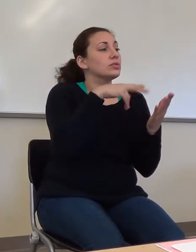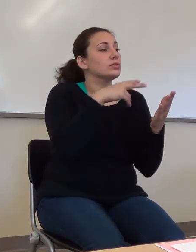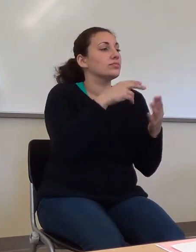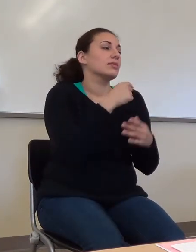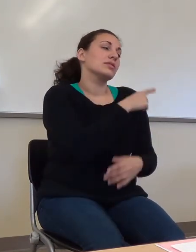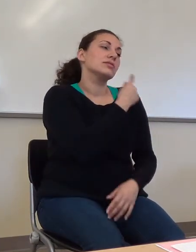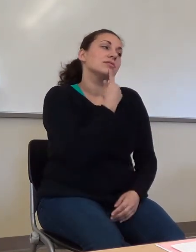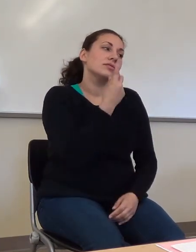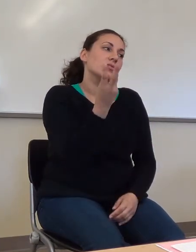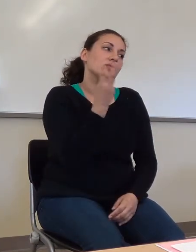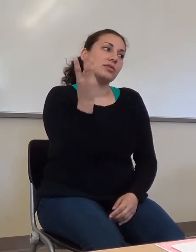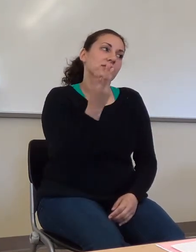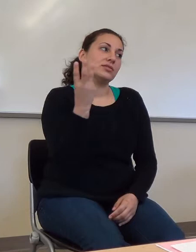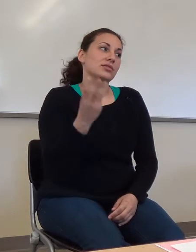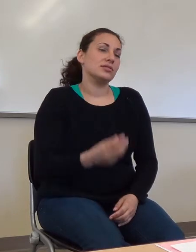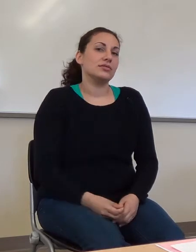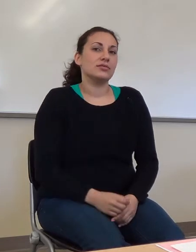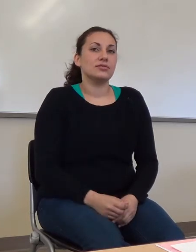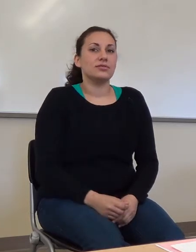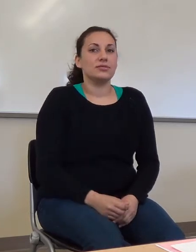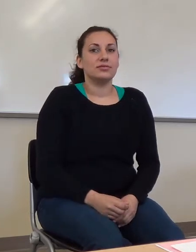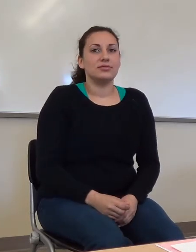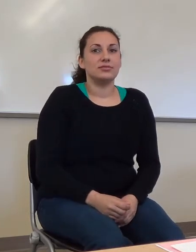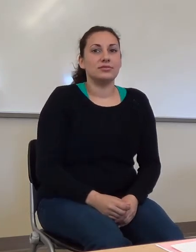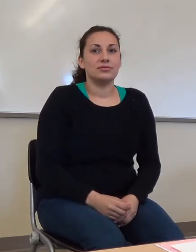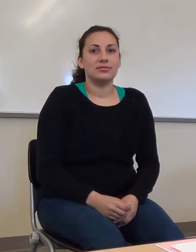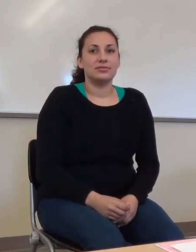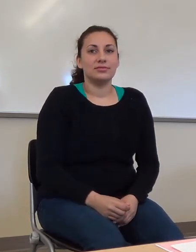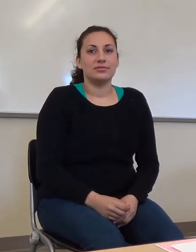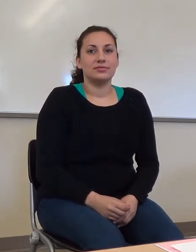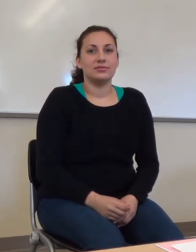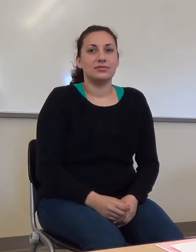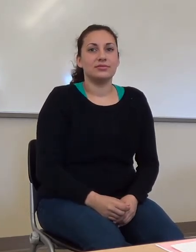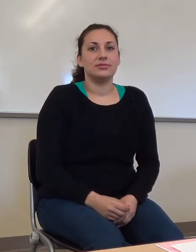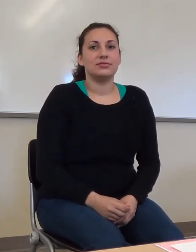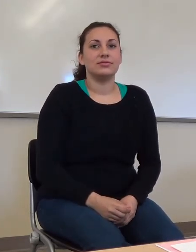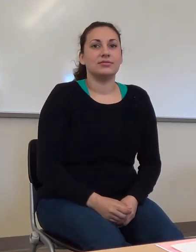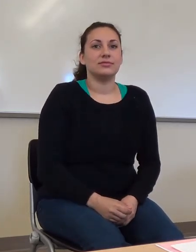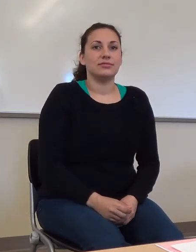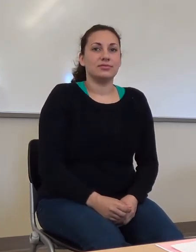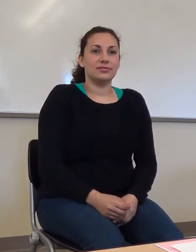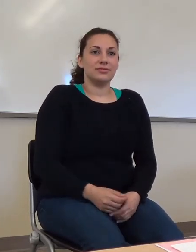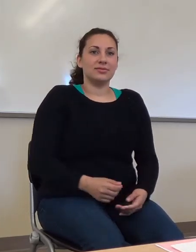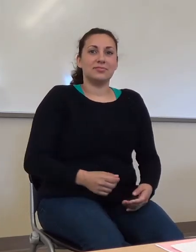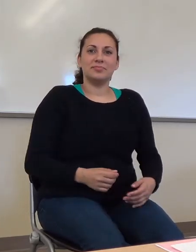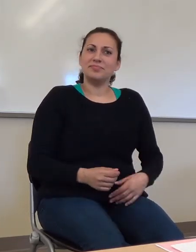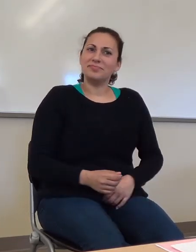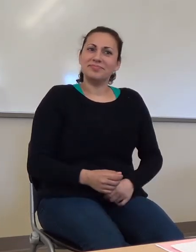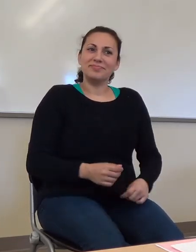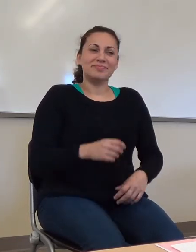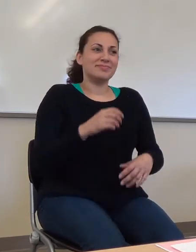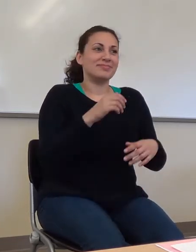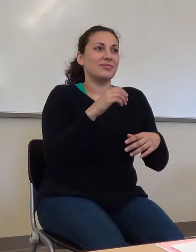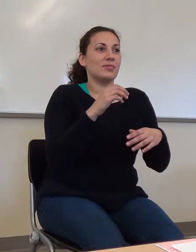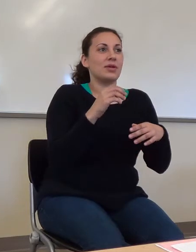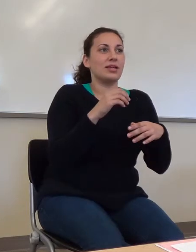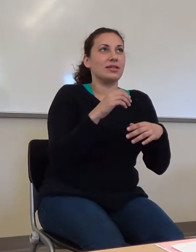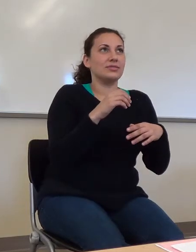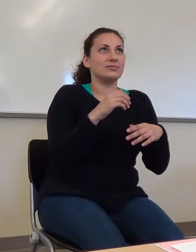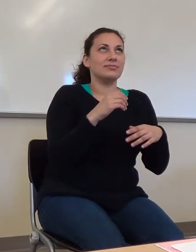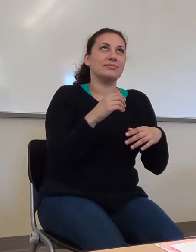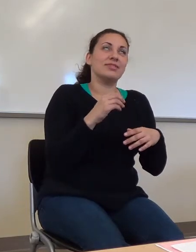again, don't just go to a website and write down, the civil rights movement took place between 1955 and